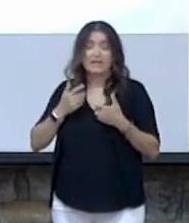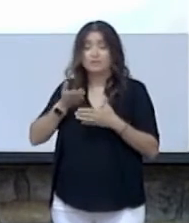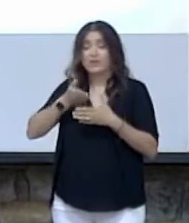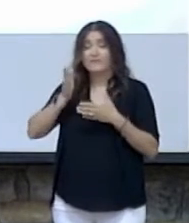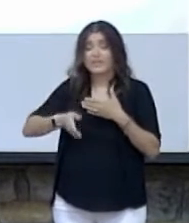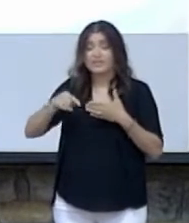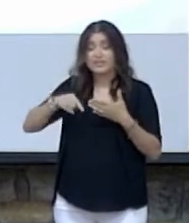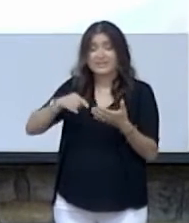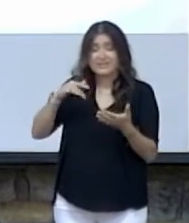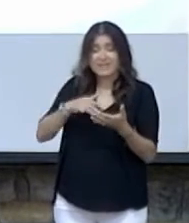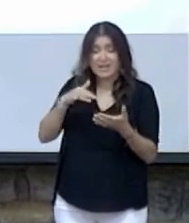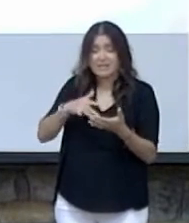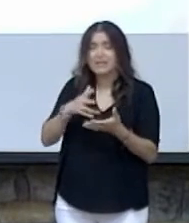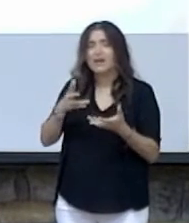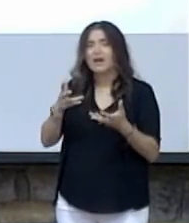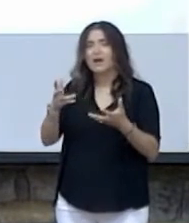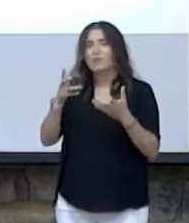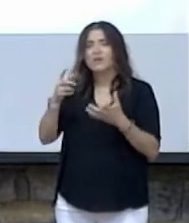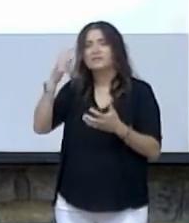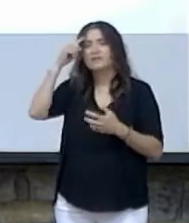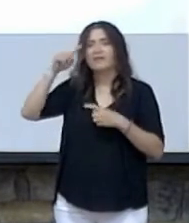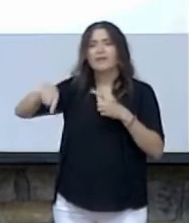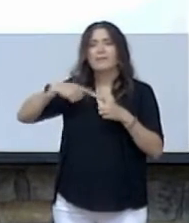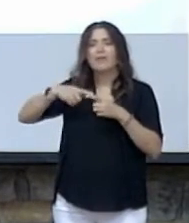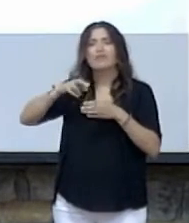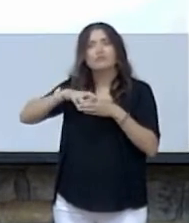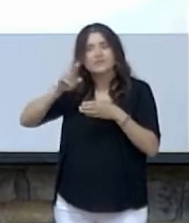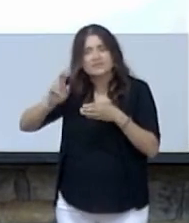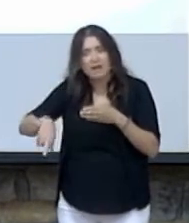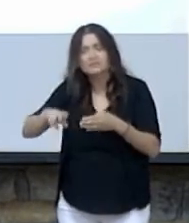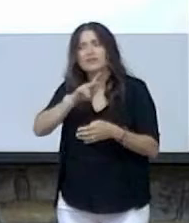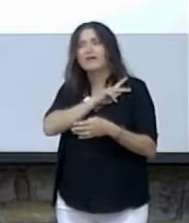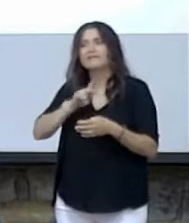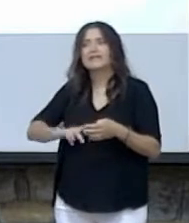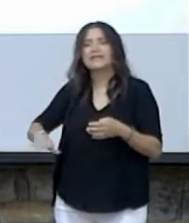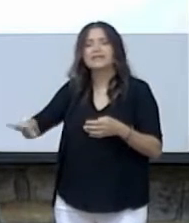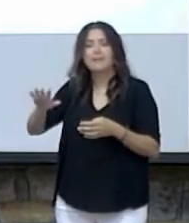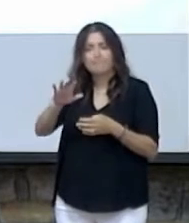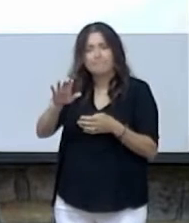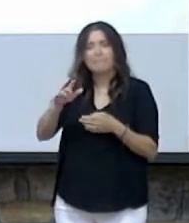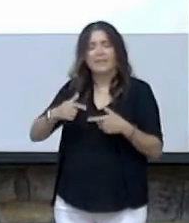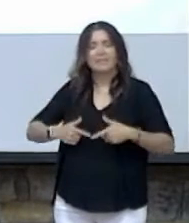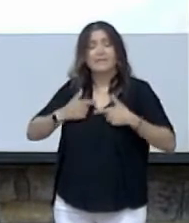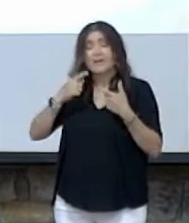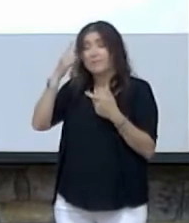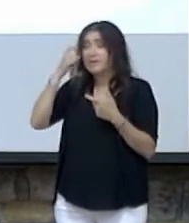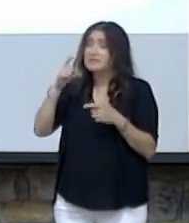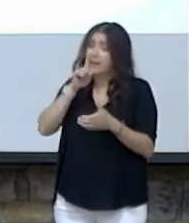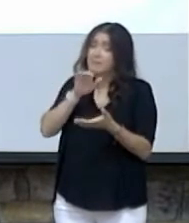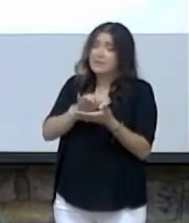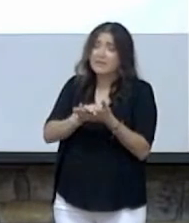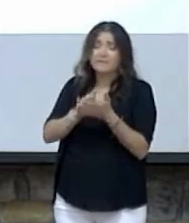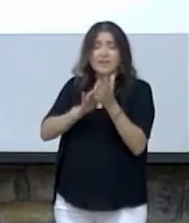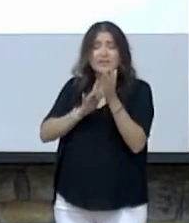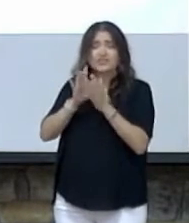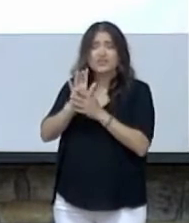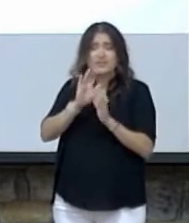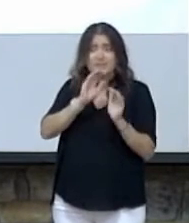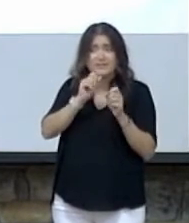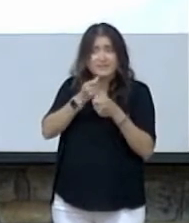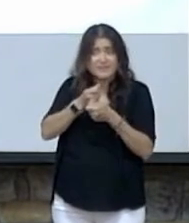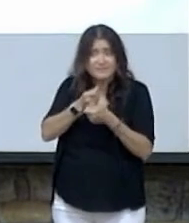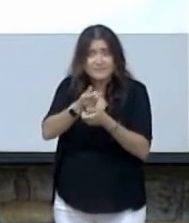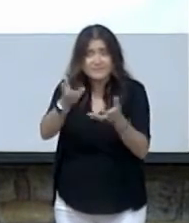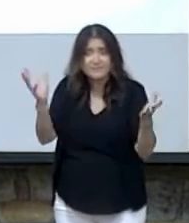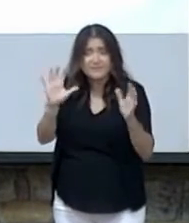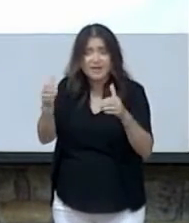this study, I want us to think about the result of kingdom living, because I believe in some ways Jesus issues a challenge that basically says,